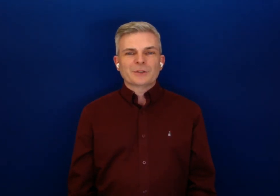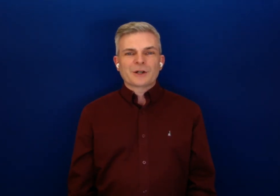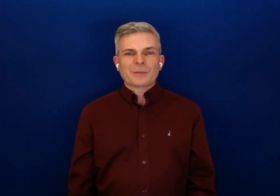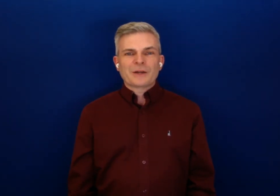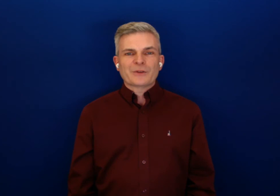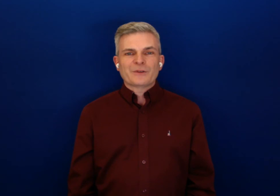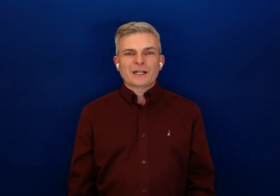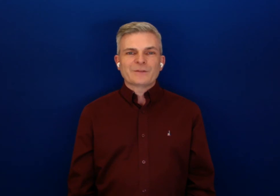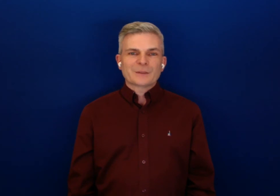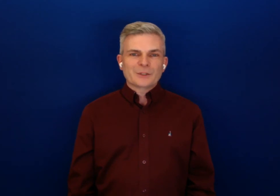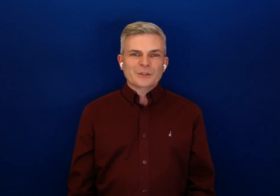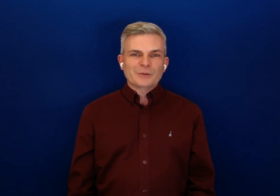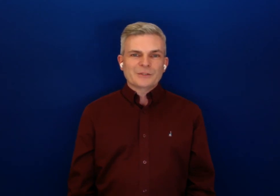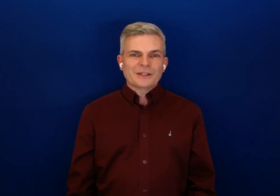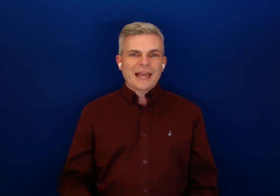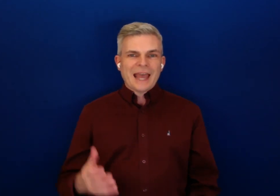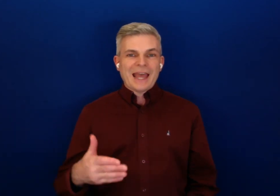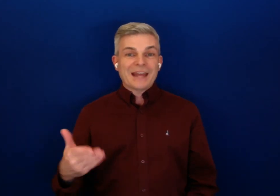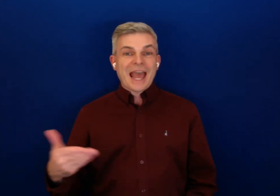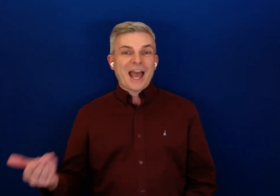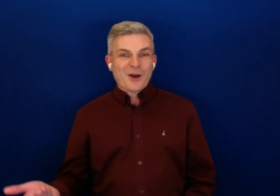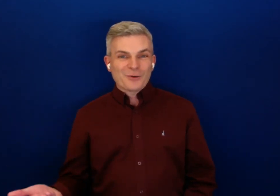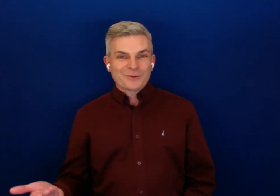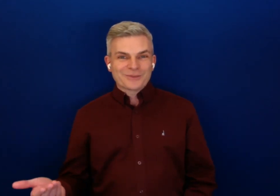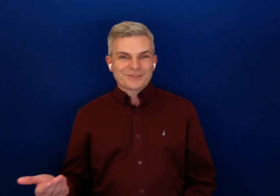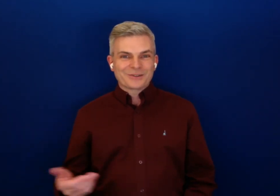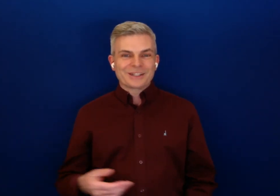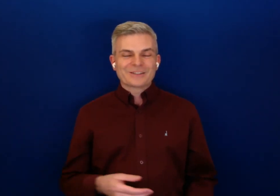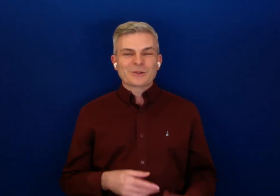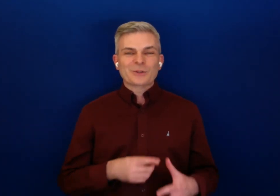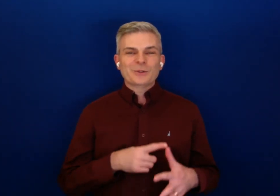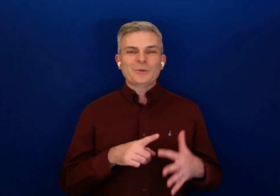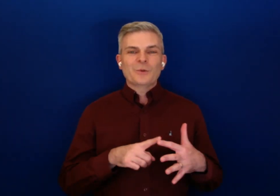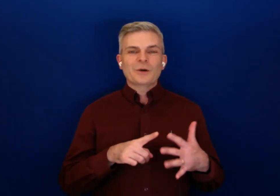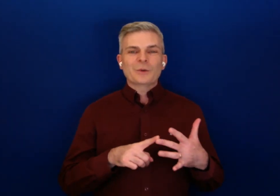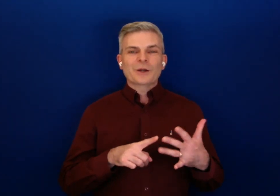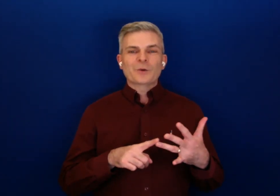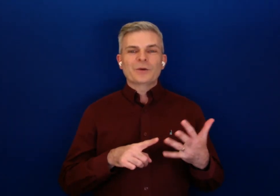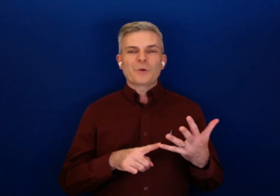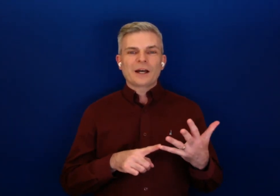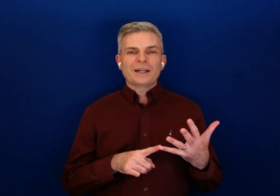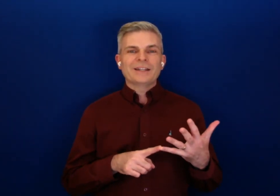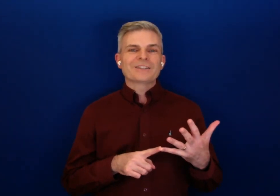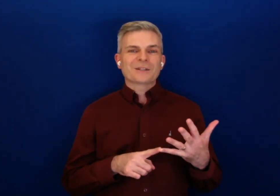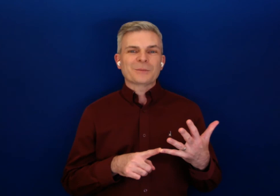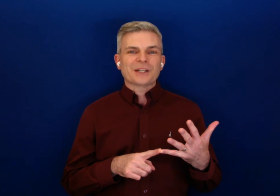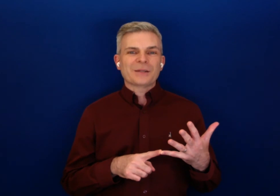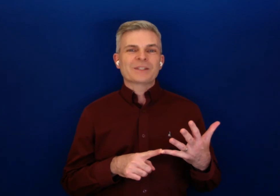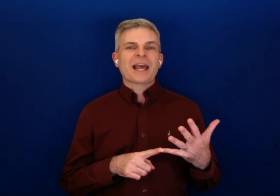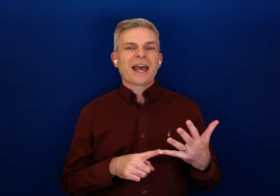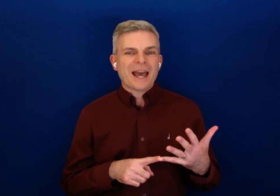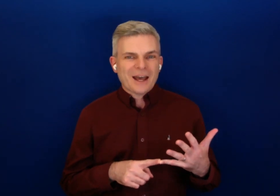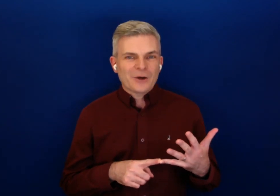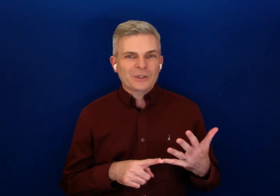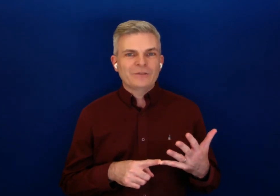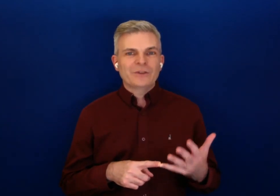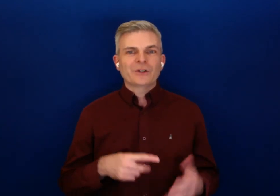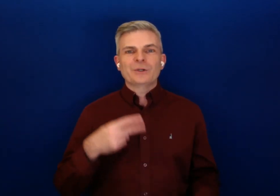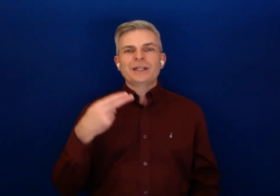talk about the 5 W's and how. Okay, so who, what, where, when, why, and sometimes how. Even though